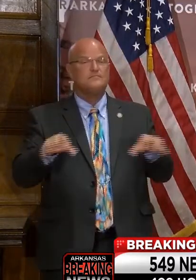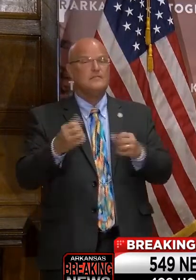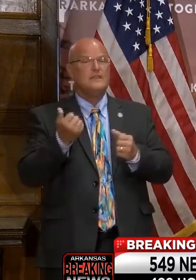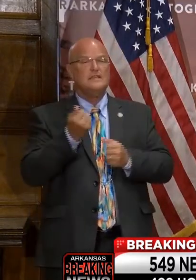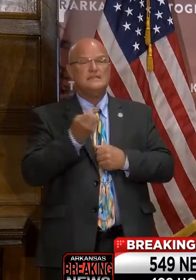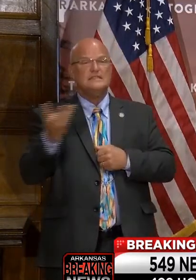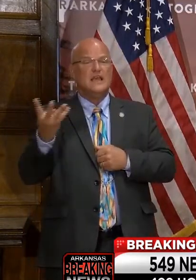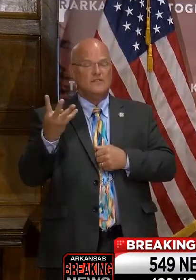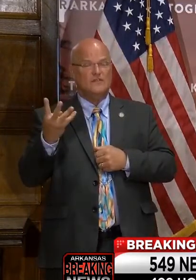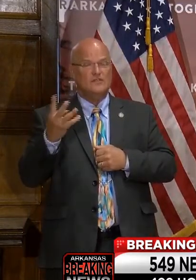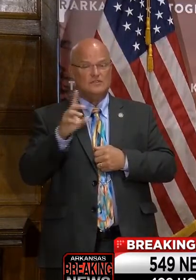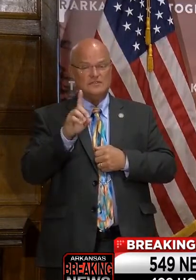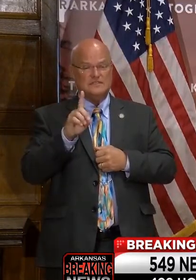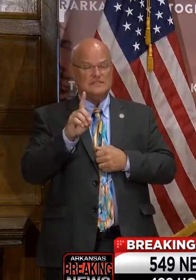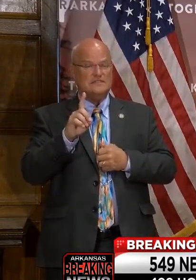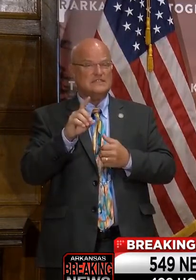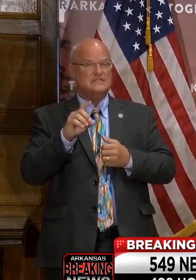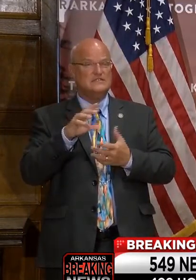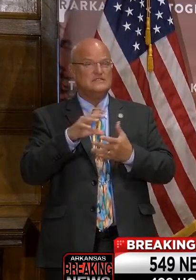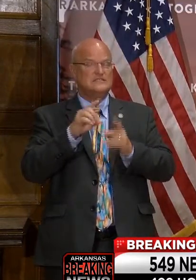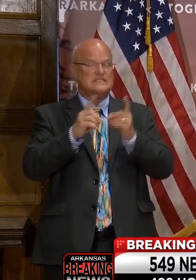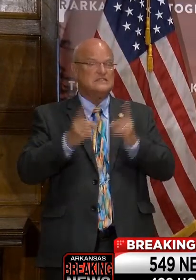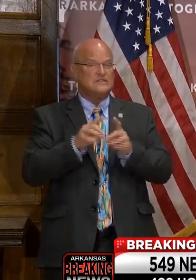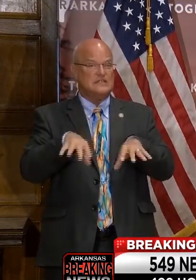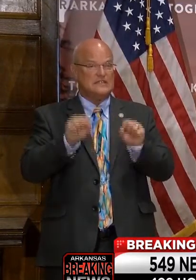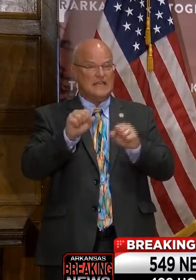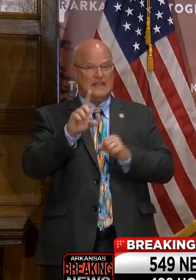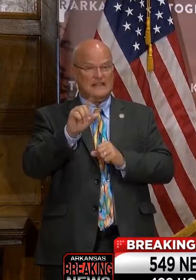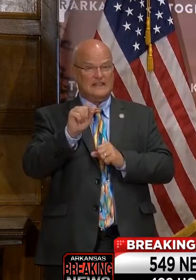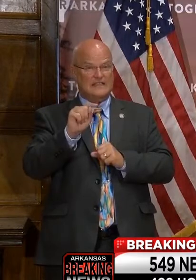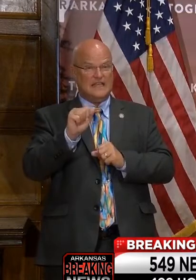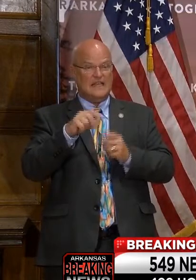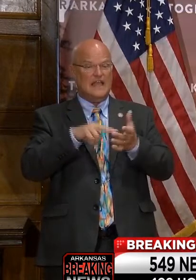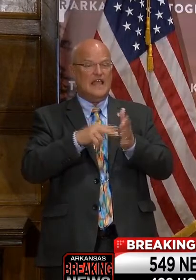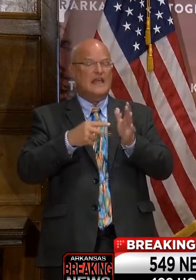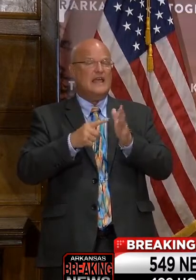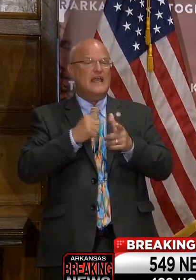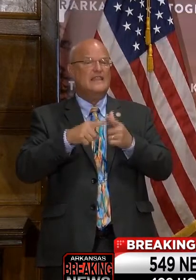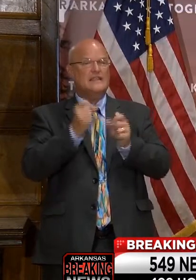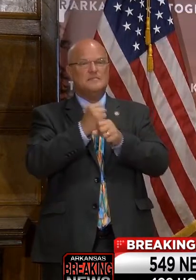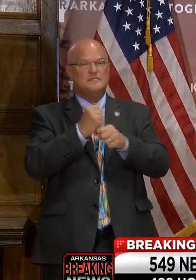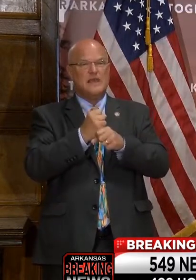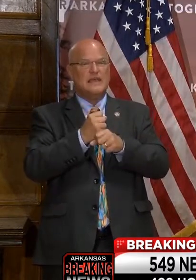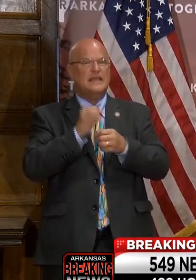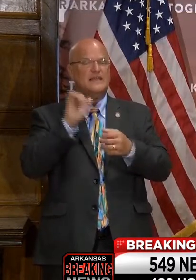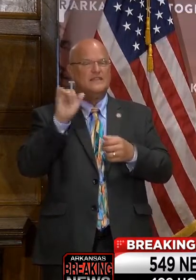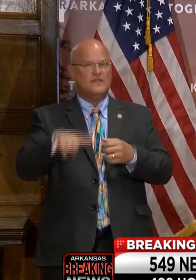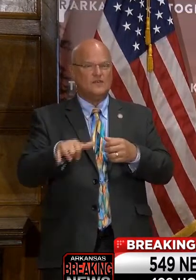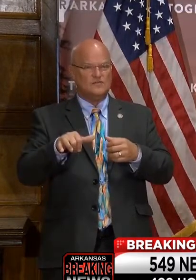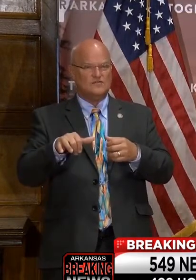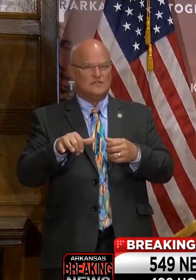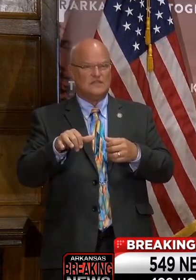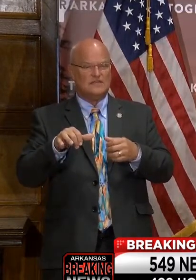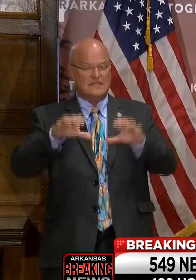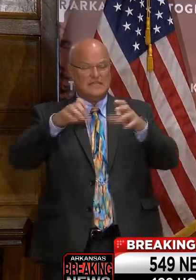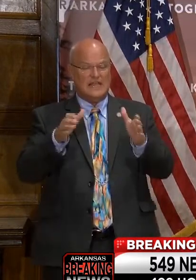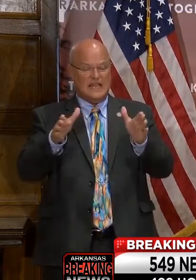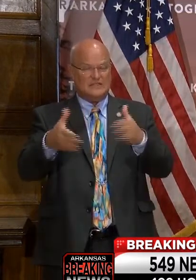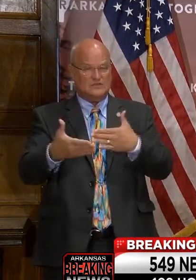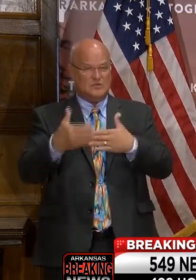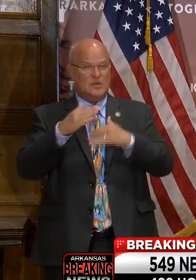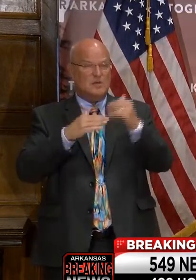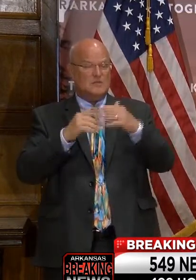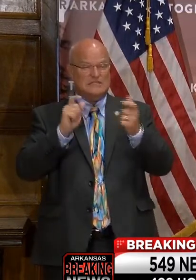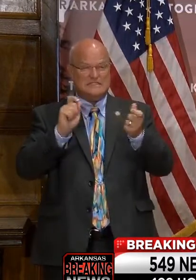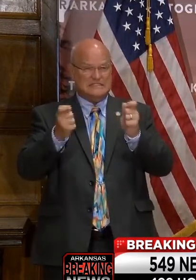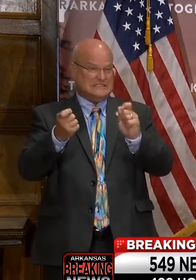districts are taking that data. We expect all districts to take that data and then make those physical classroom and